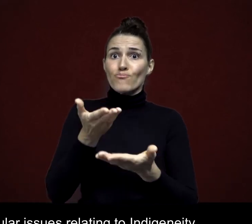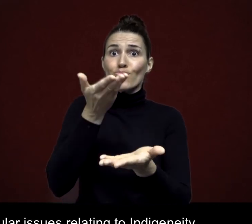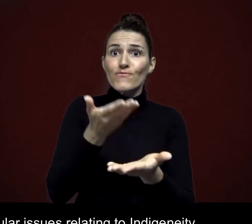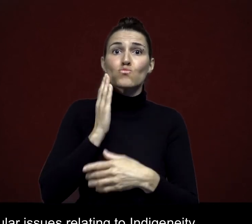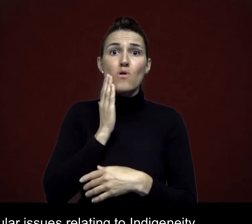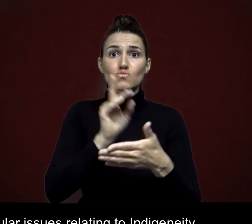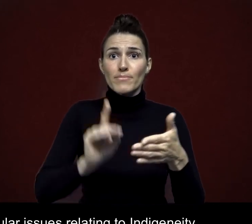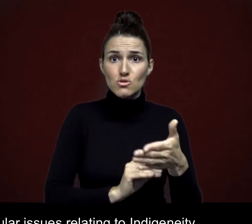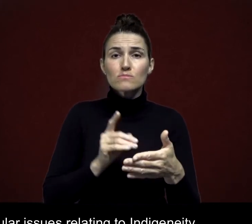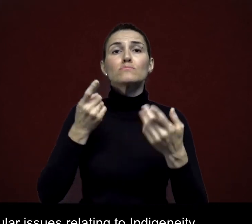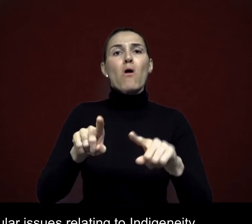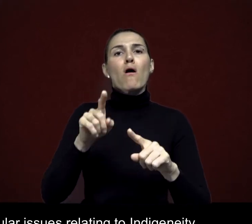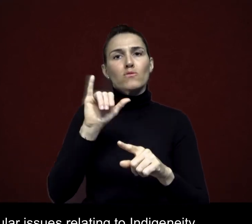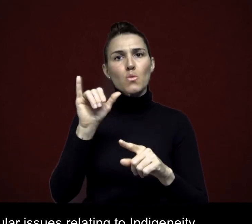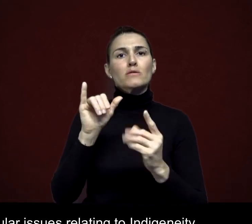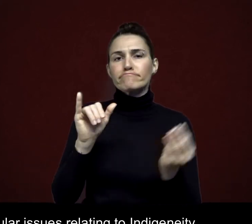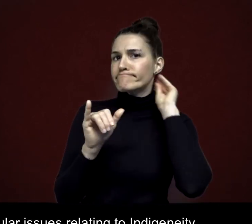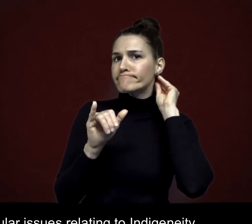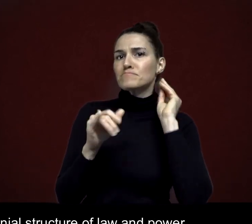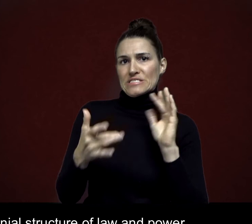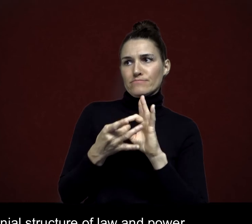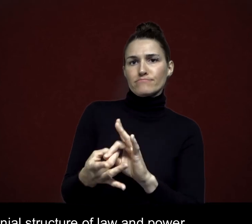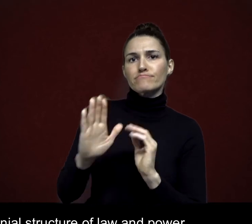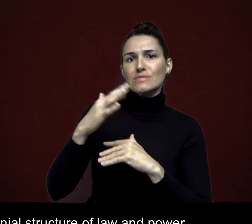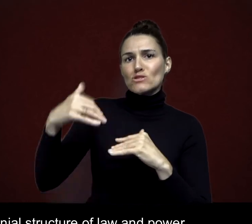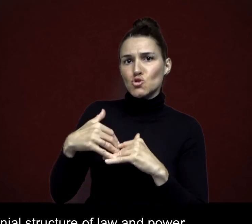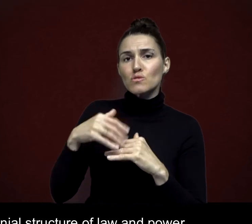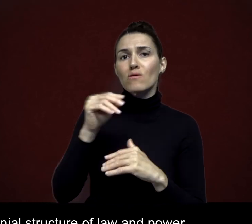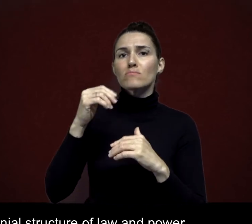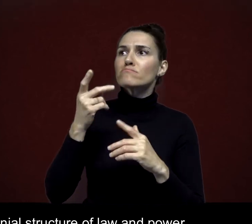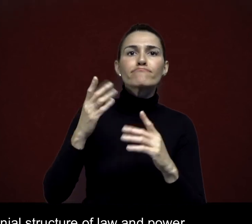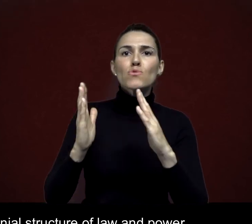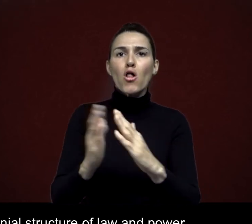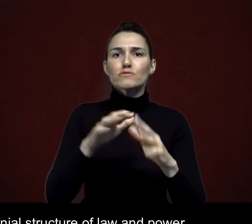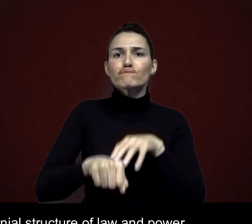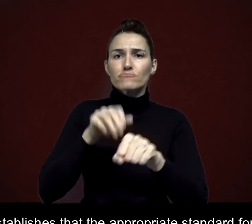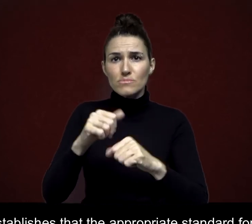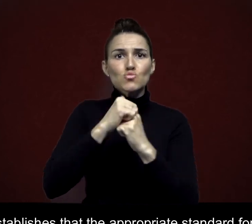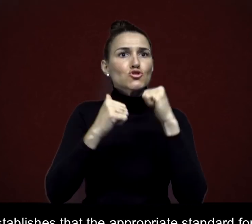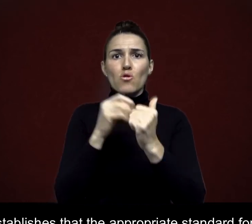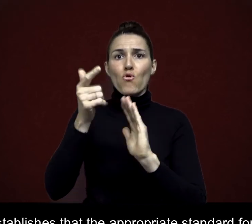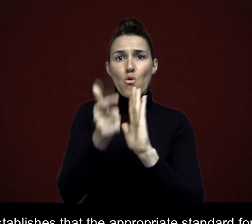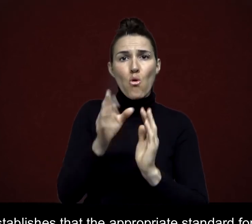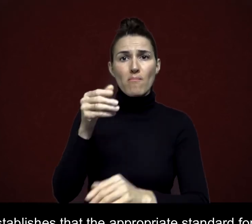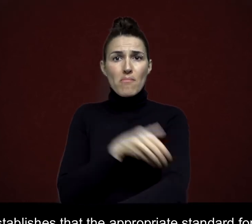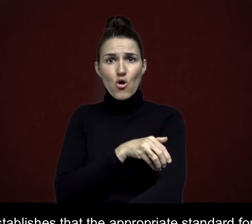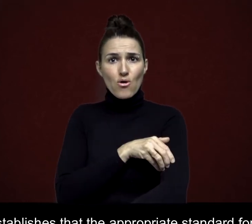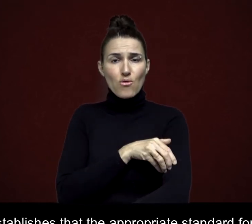the particular issues relating to indigeneity and the colonial structure of law and power. This case establishes that the appropriate